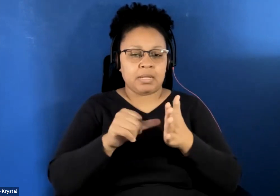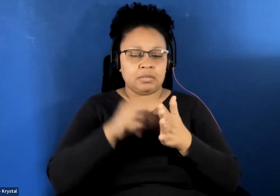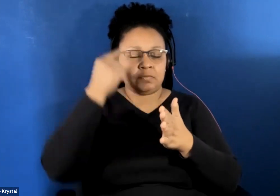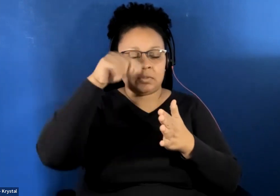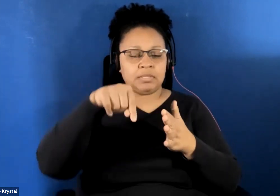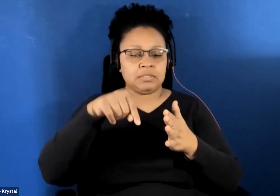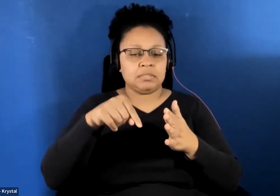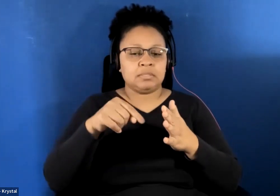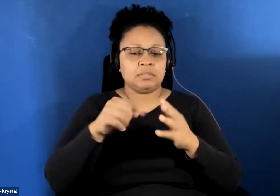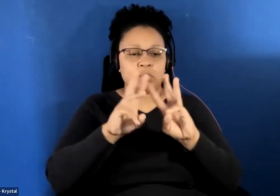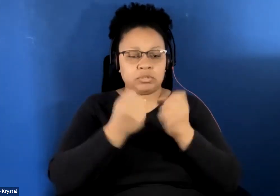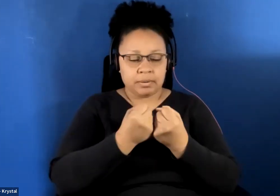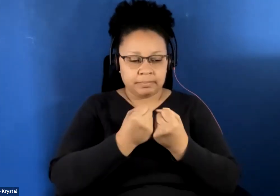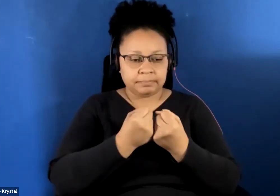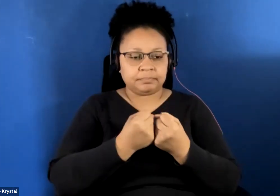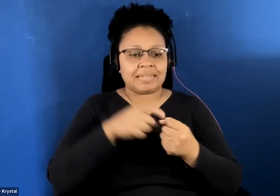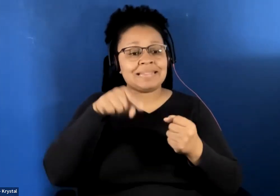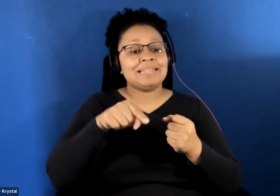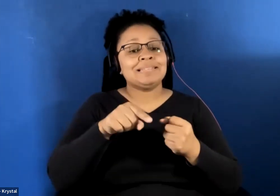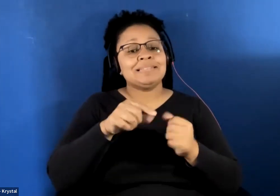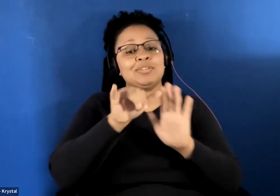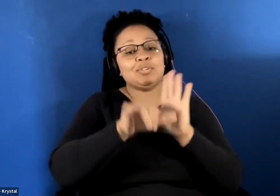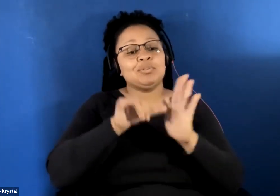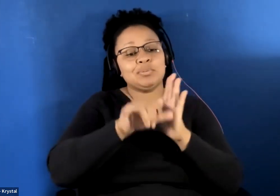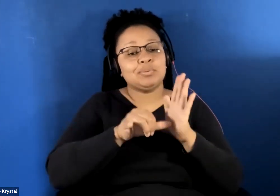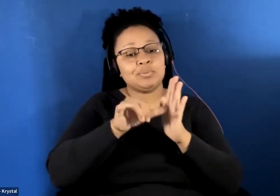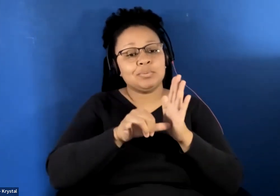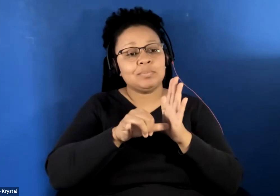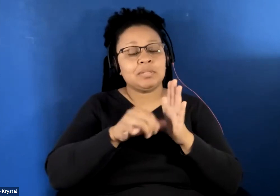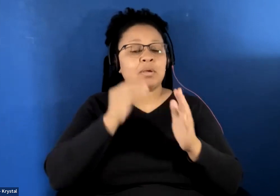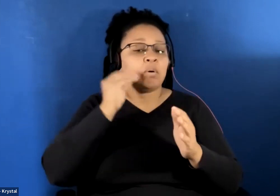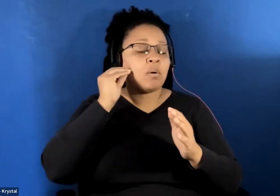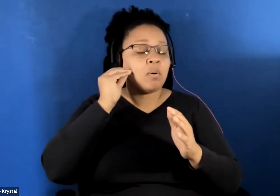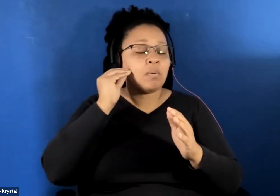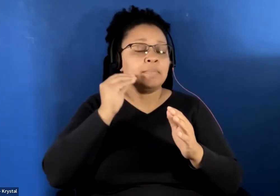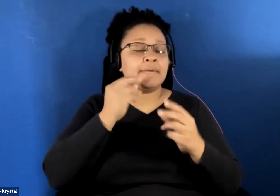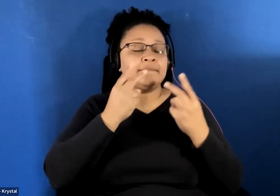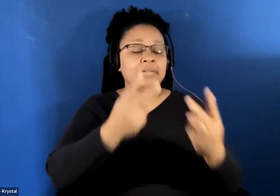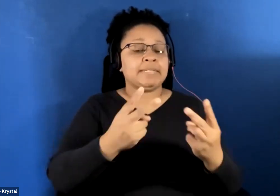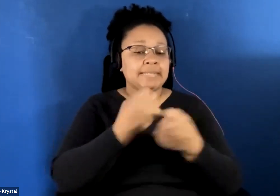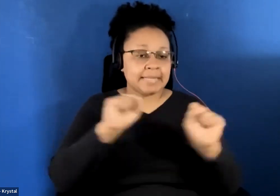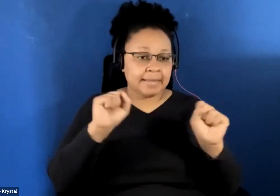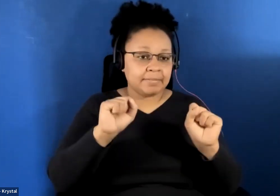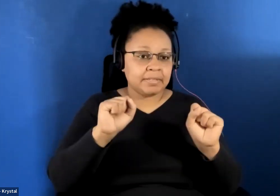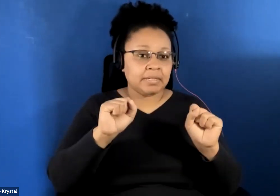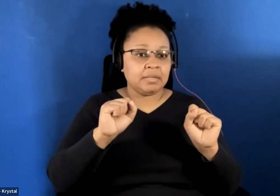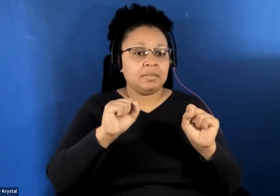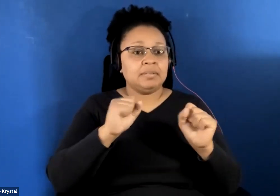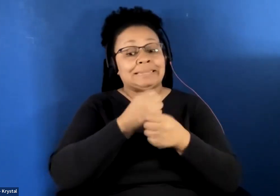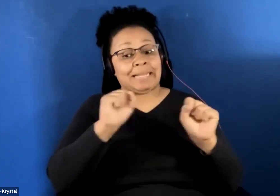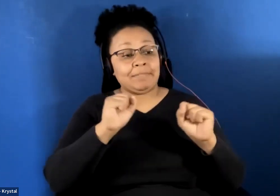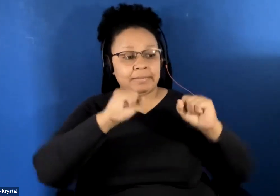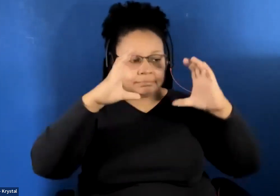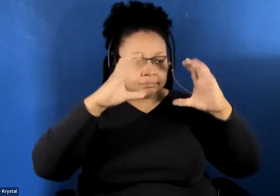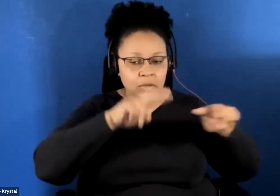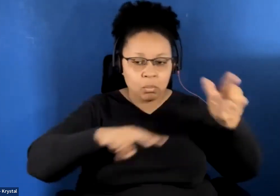session. But this YouTube video, Home Visiting Safety, Staying Safe and Aware on the Job,